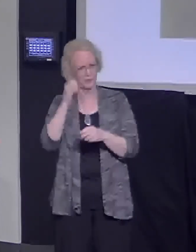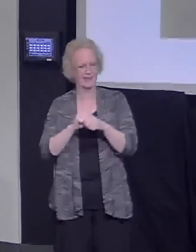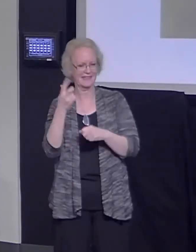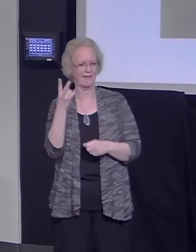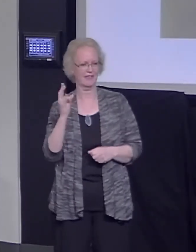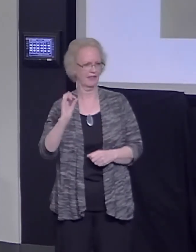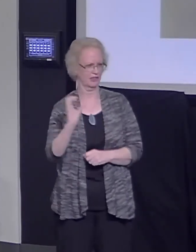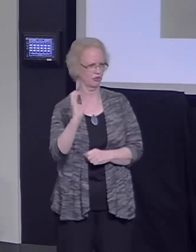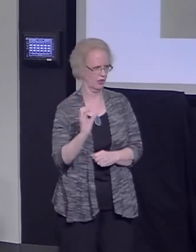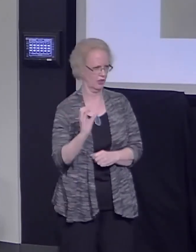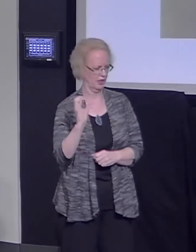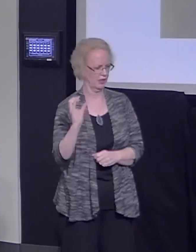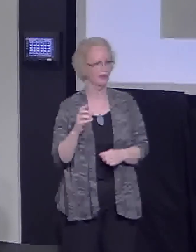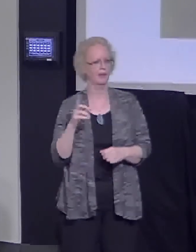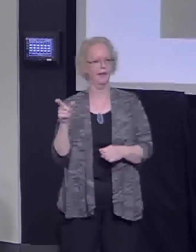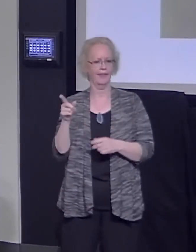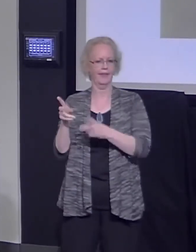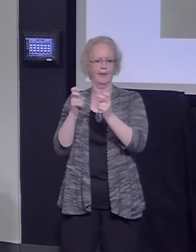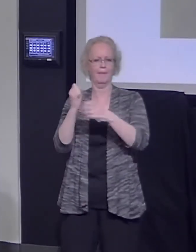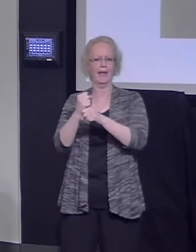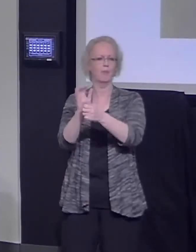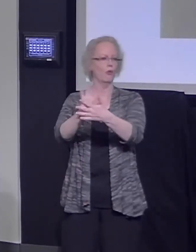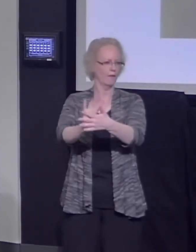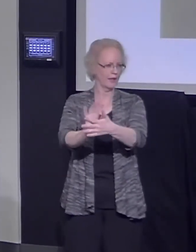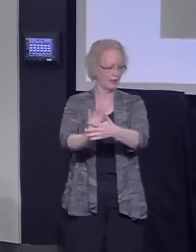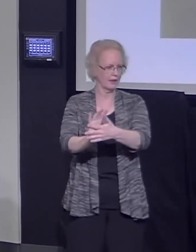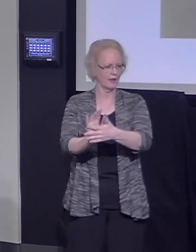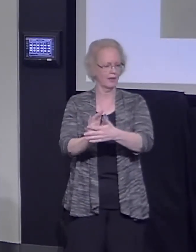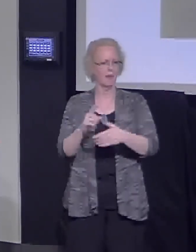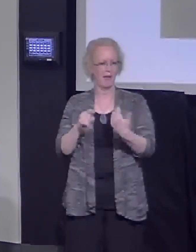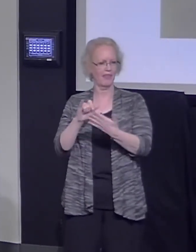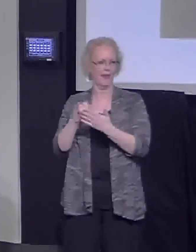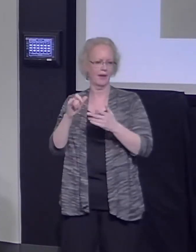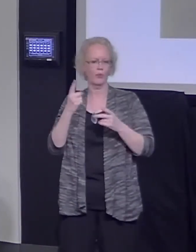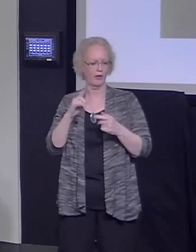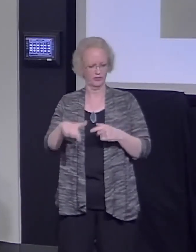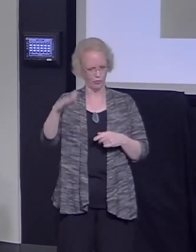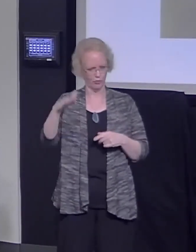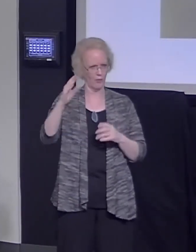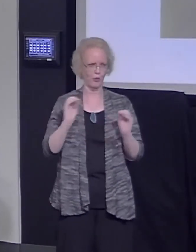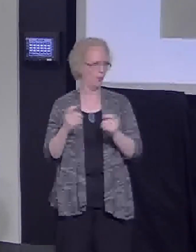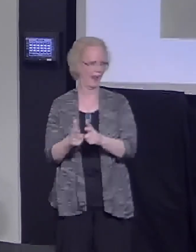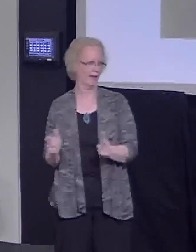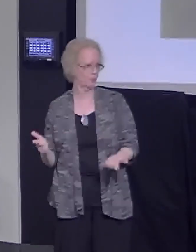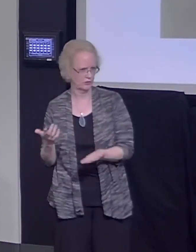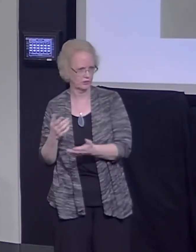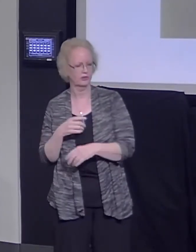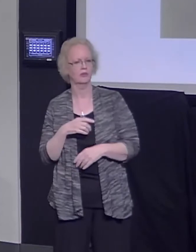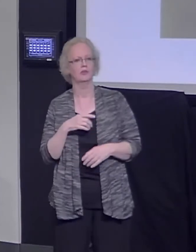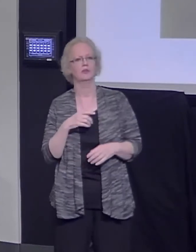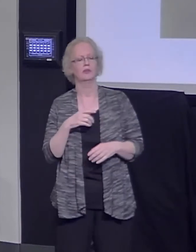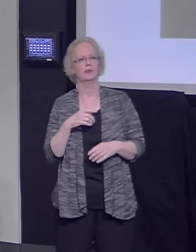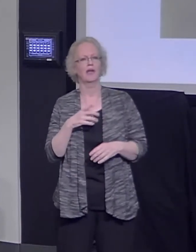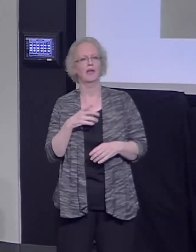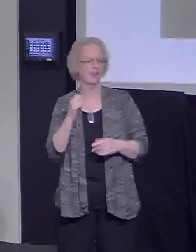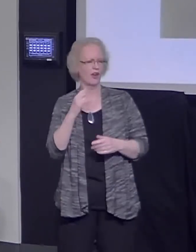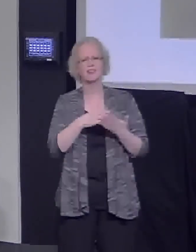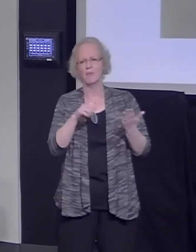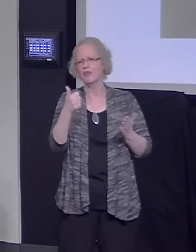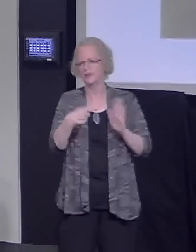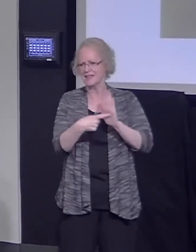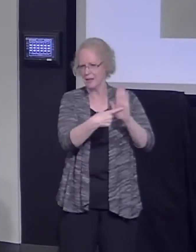was documented by a movie. Werner Herzog made a movie about it. But there are some other examples in the literature. And